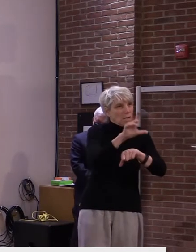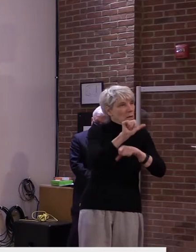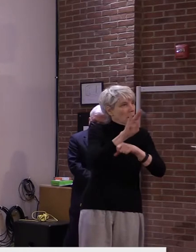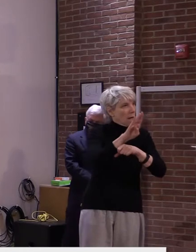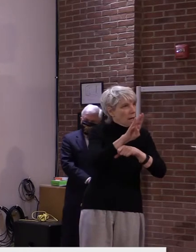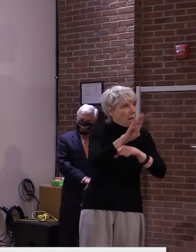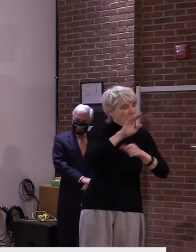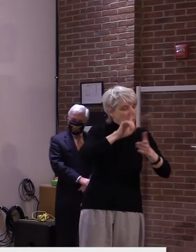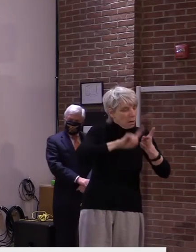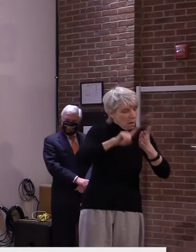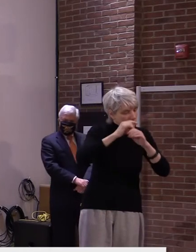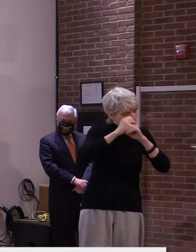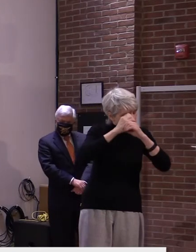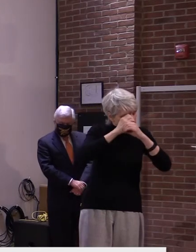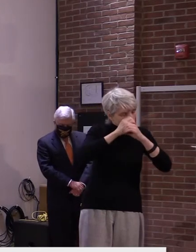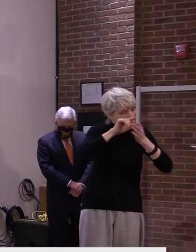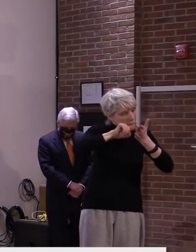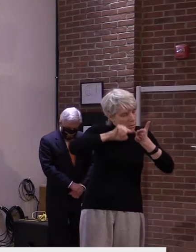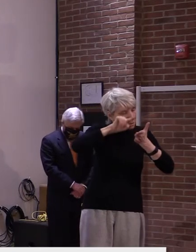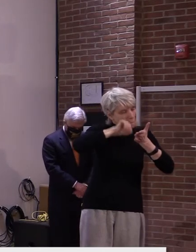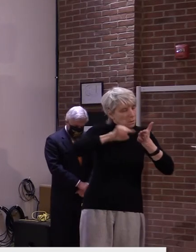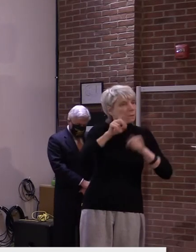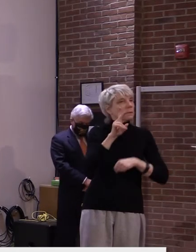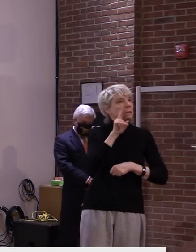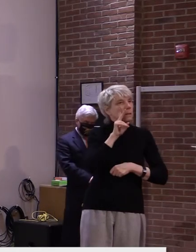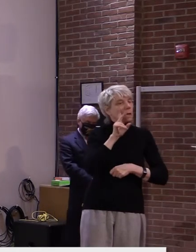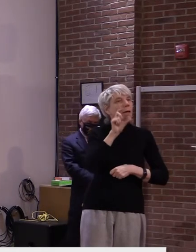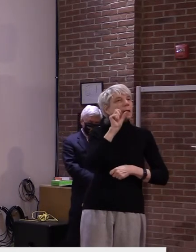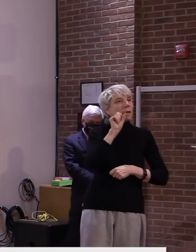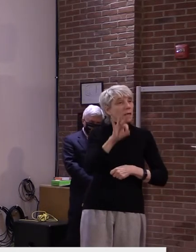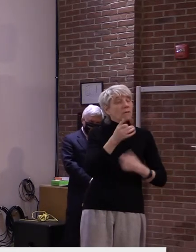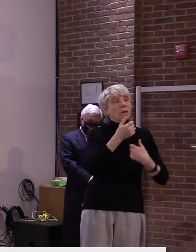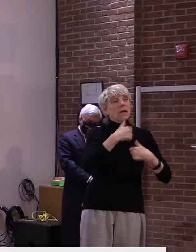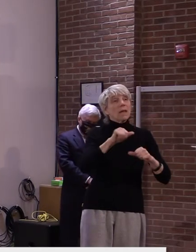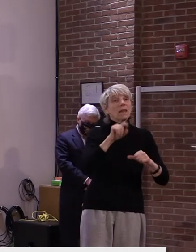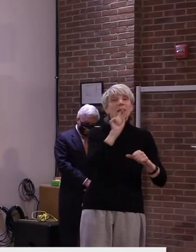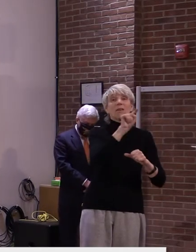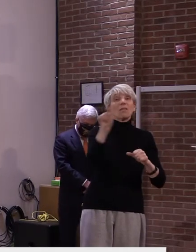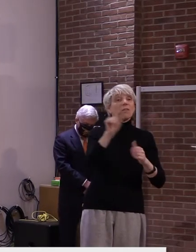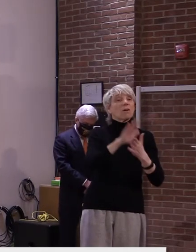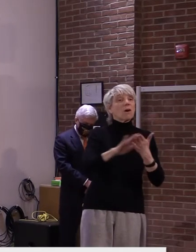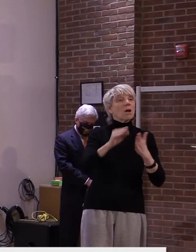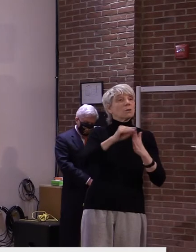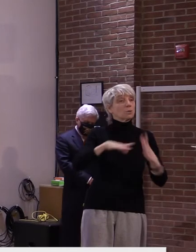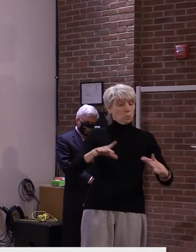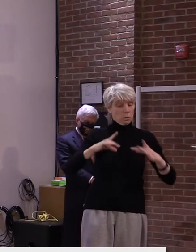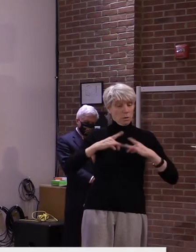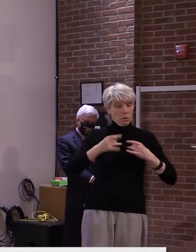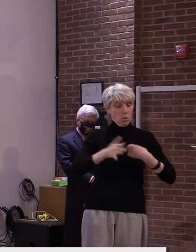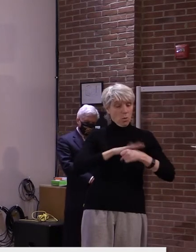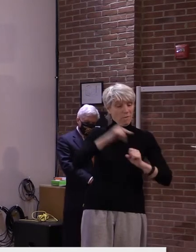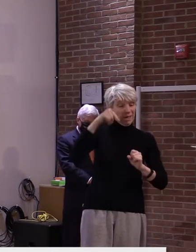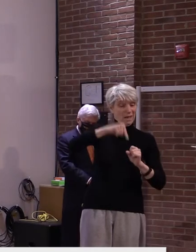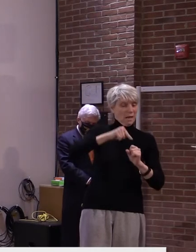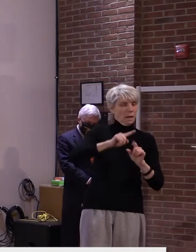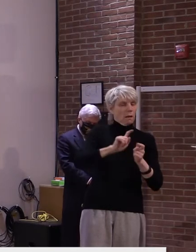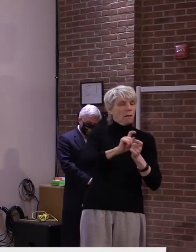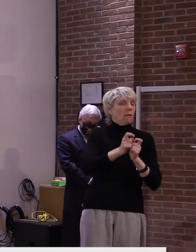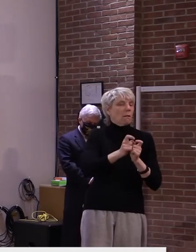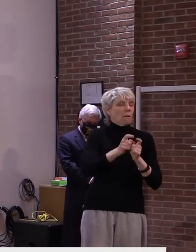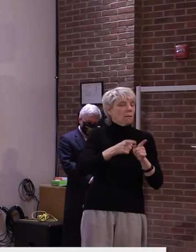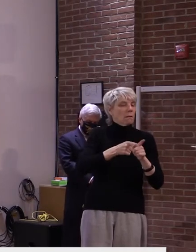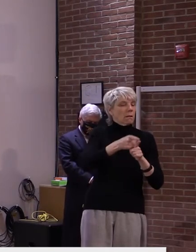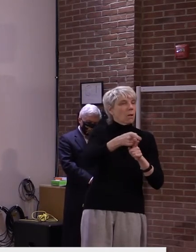see if any of these college cases involve the new variants. I won't have further information on that